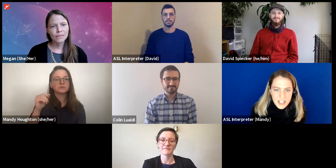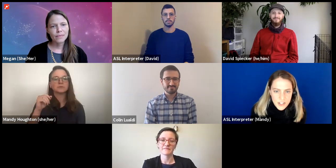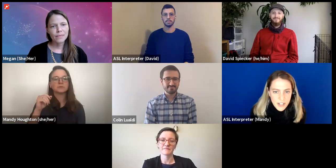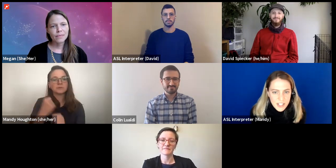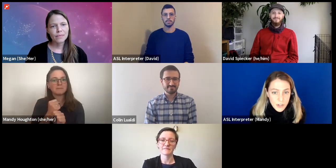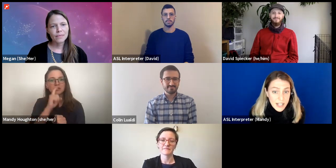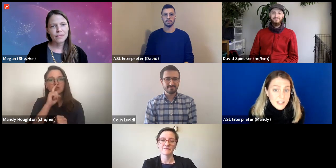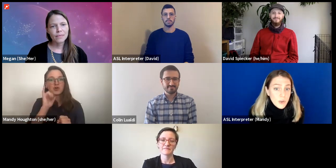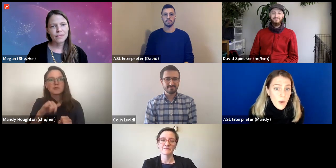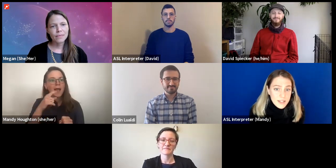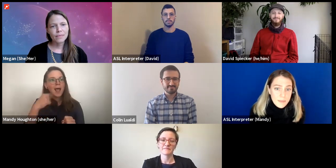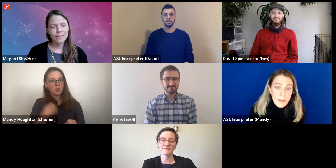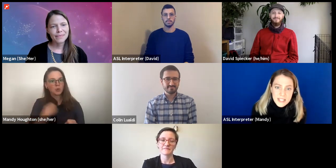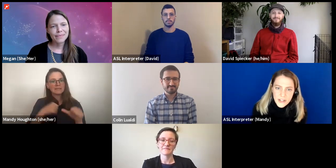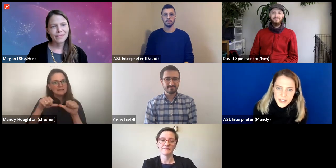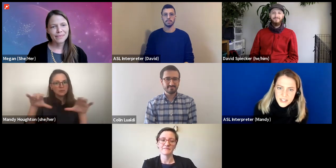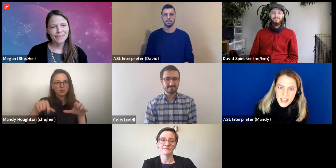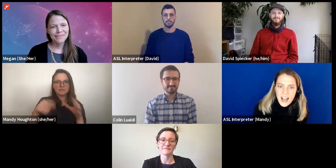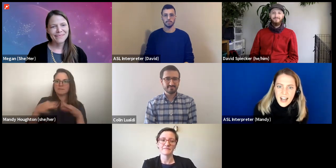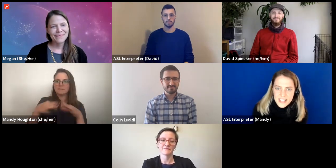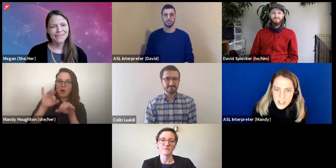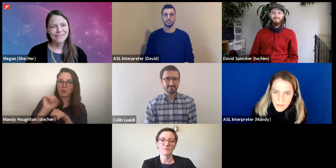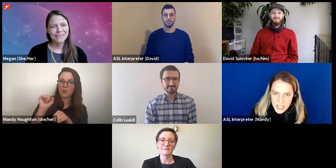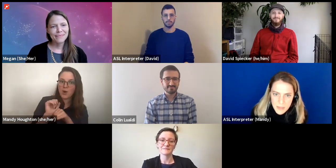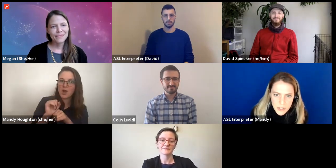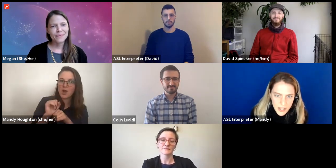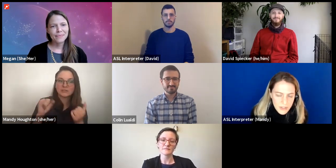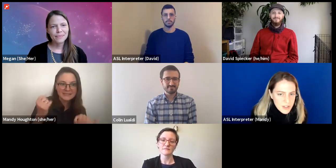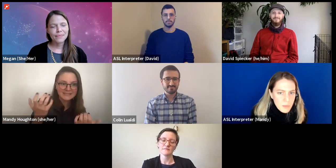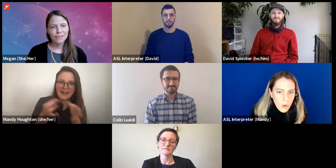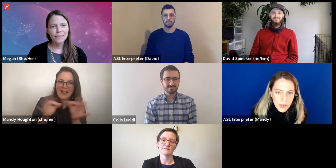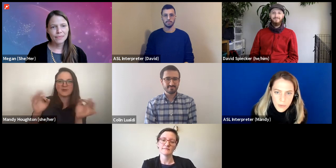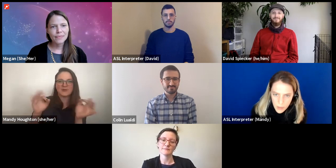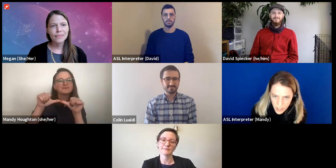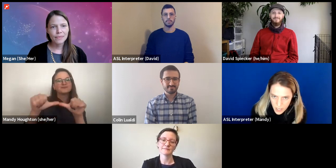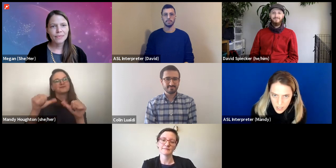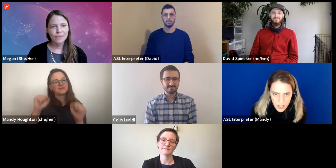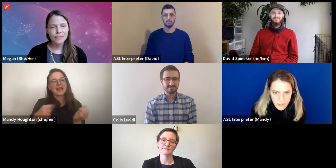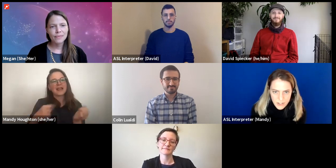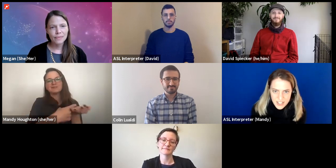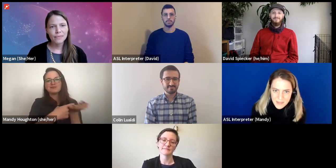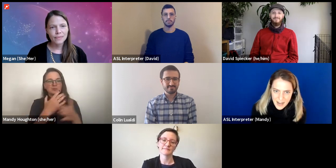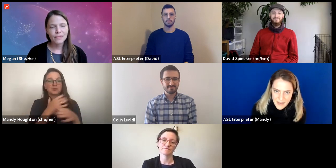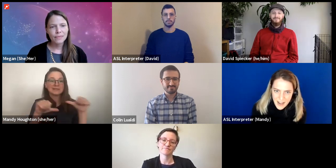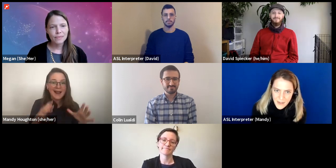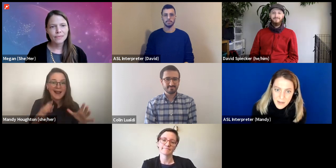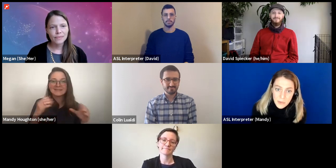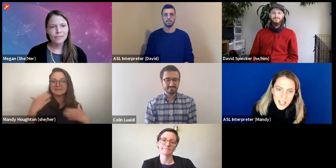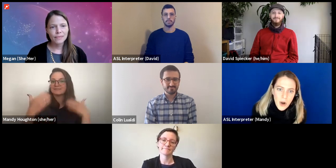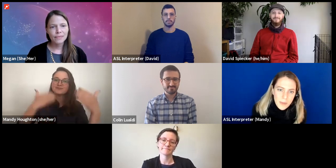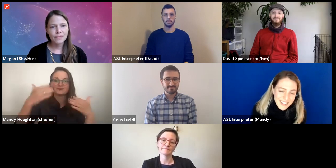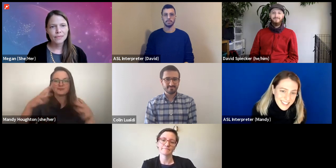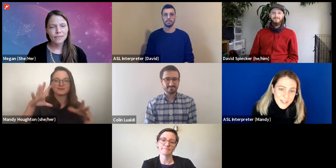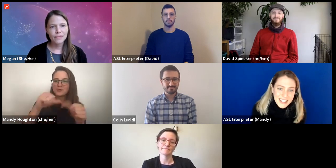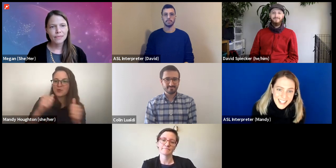The Center for Integrated Quantum Materials, CEQUM, has been doing this important work for some time now, and I'm